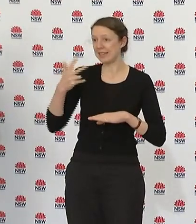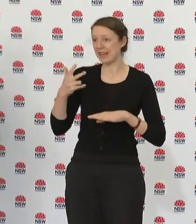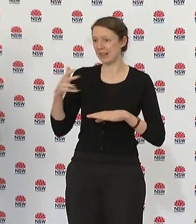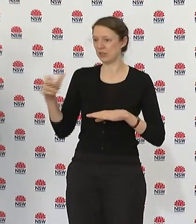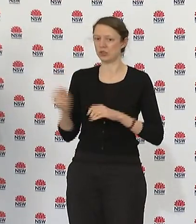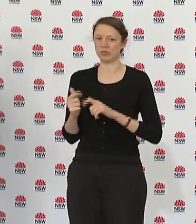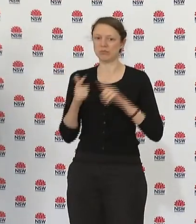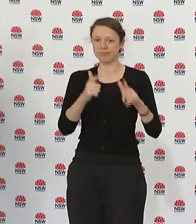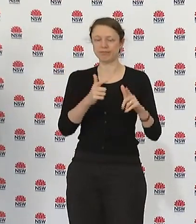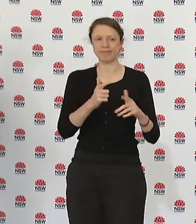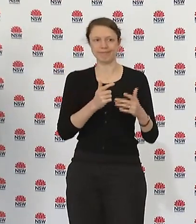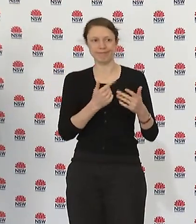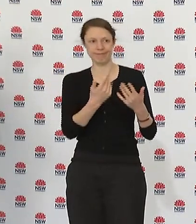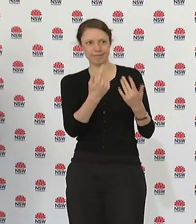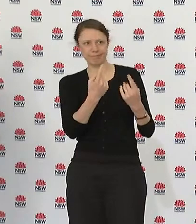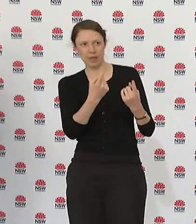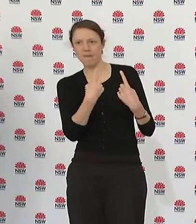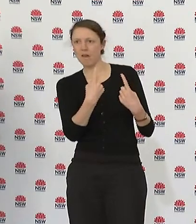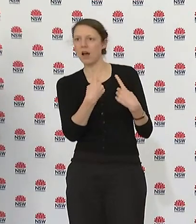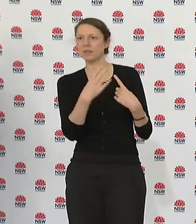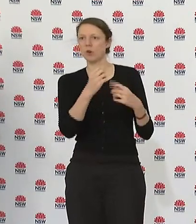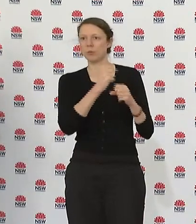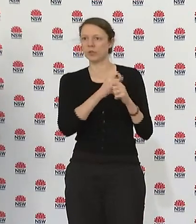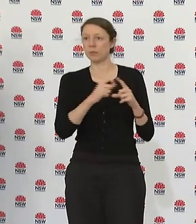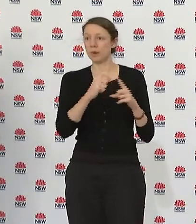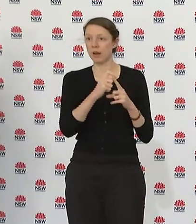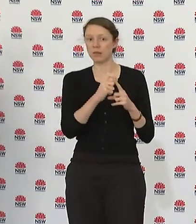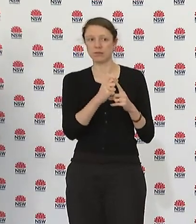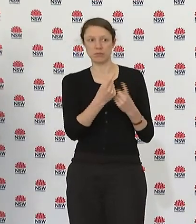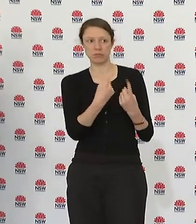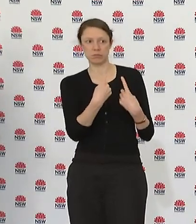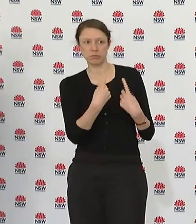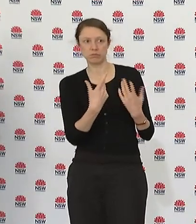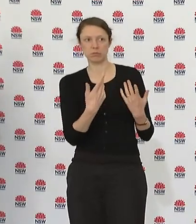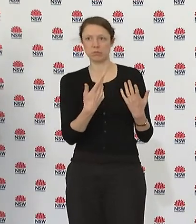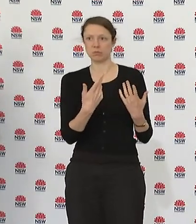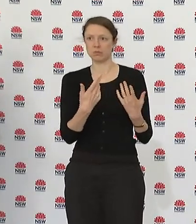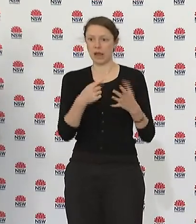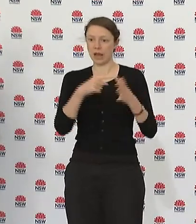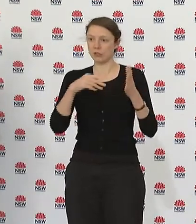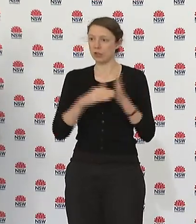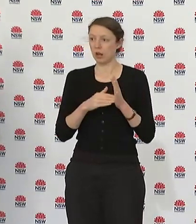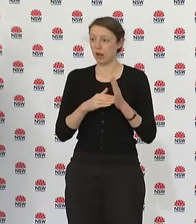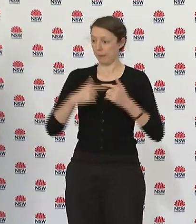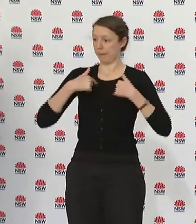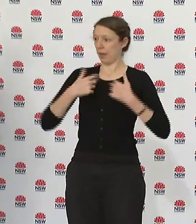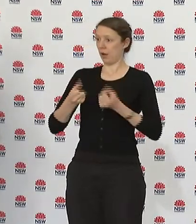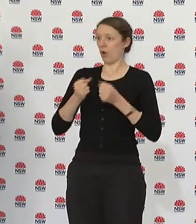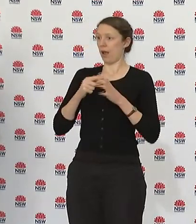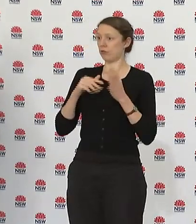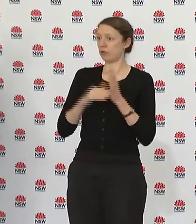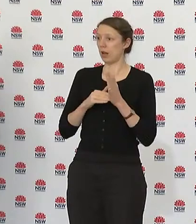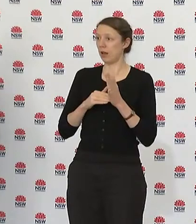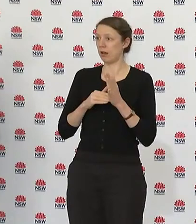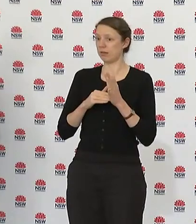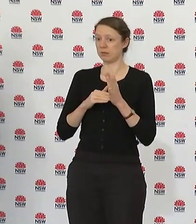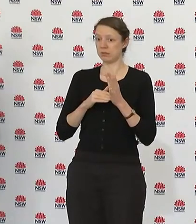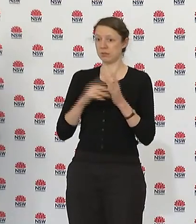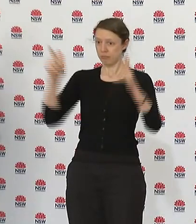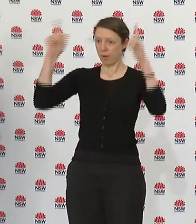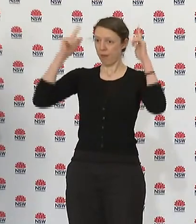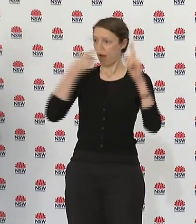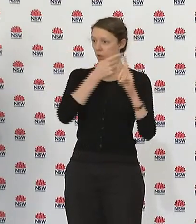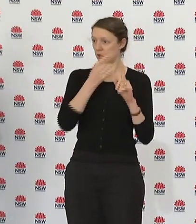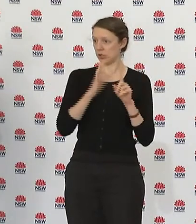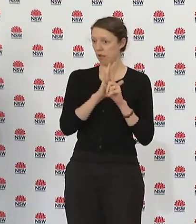and get some advice and take the AstraZeneca. I had the AstraZeneca, Premier had the AstraZeneca, the Chief Health Officer had the AstraZeneca. Go and get